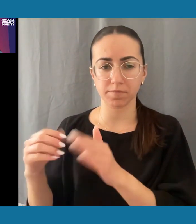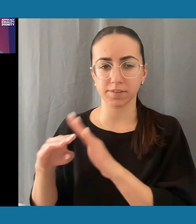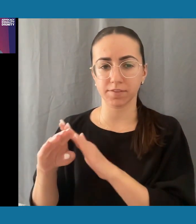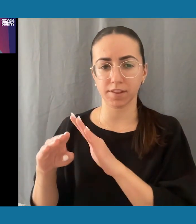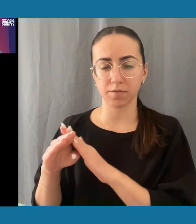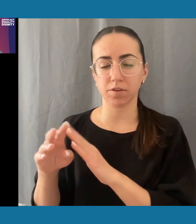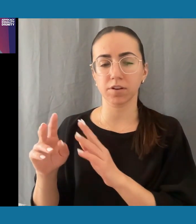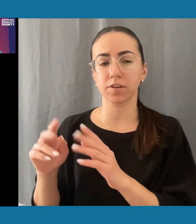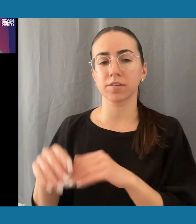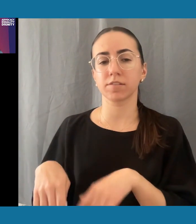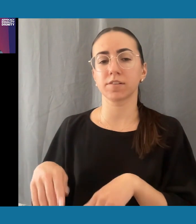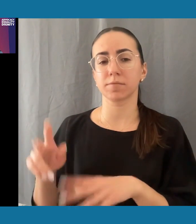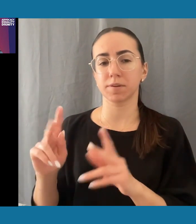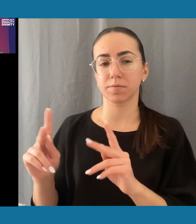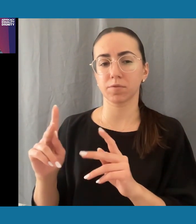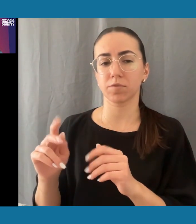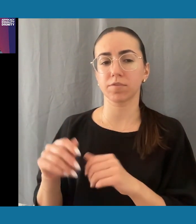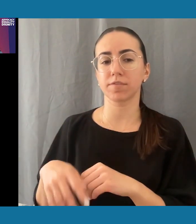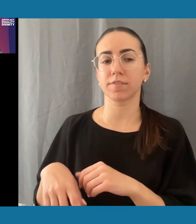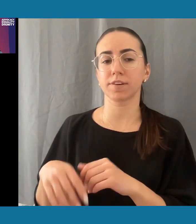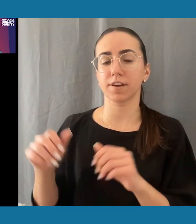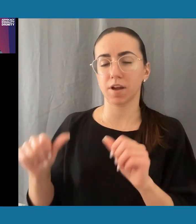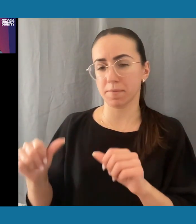capacity. And